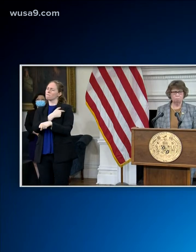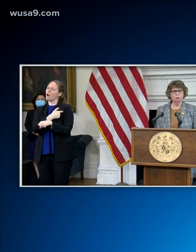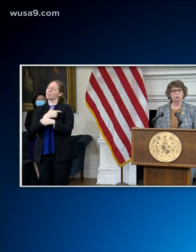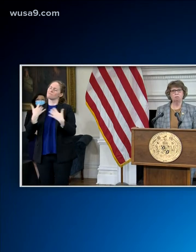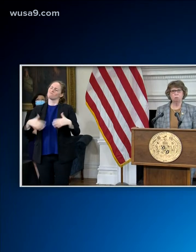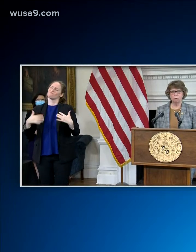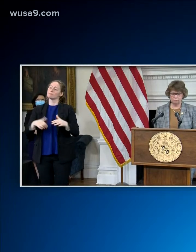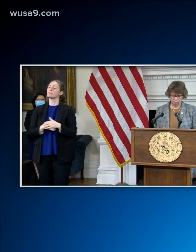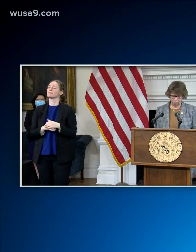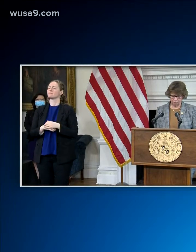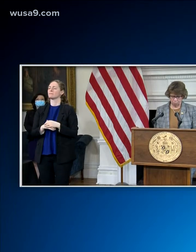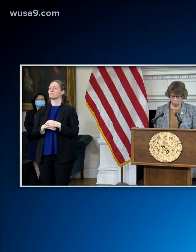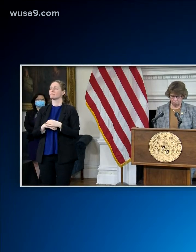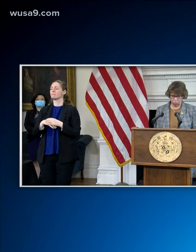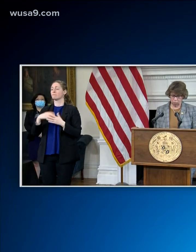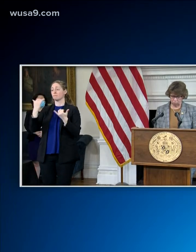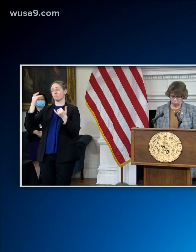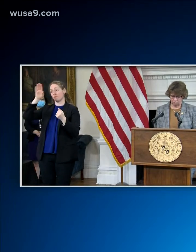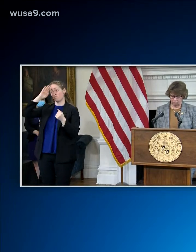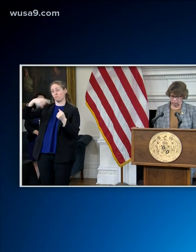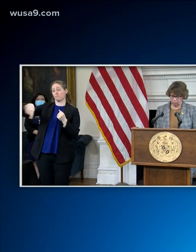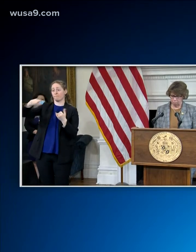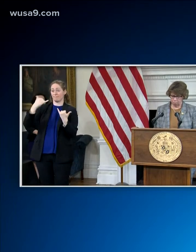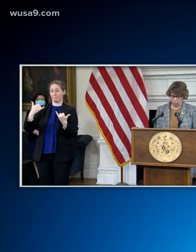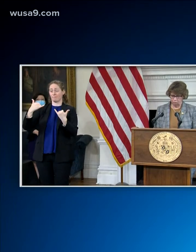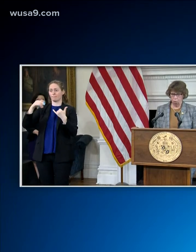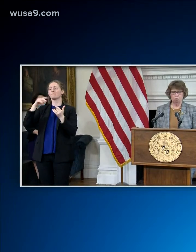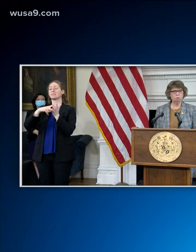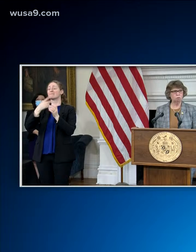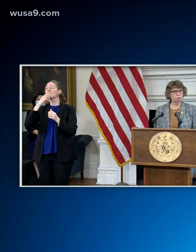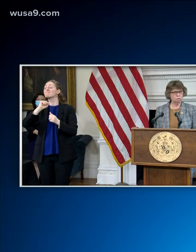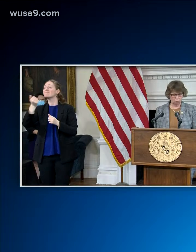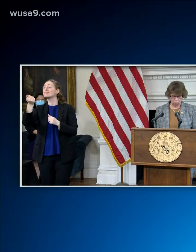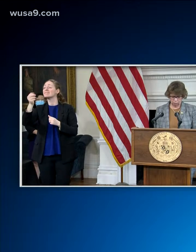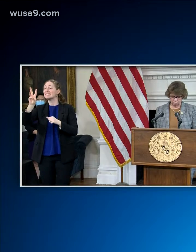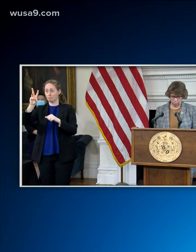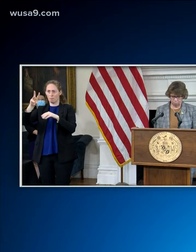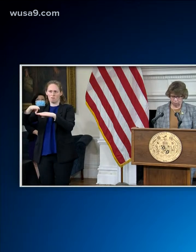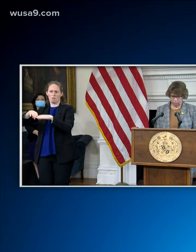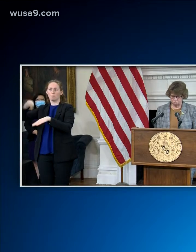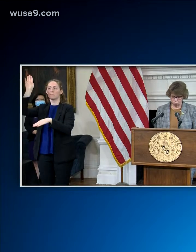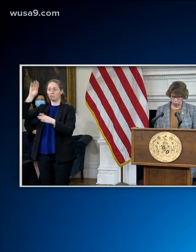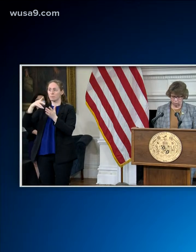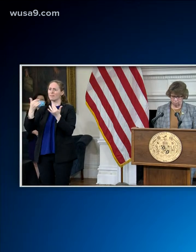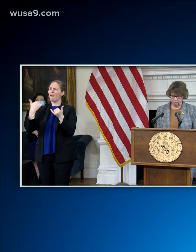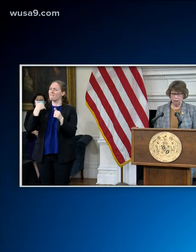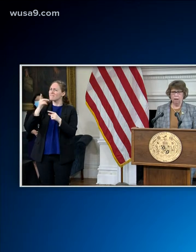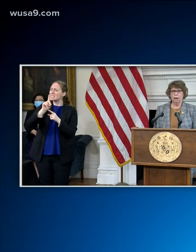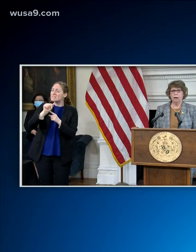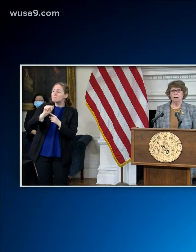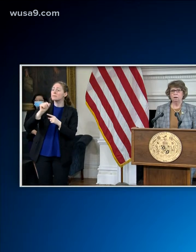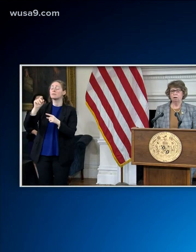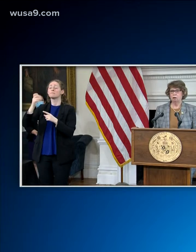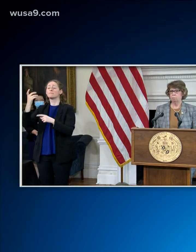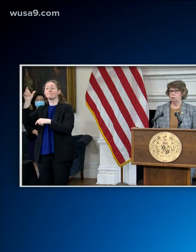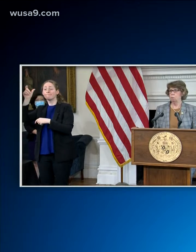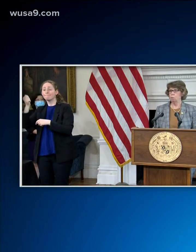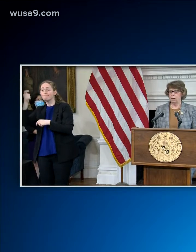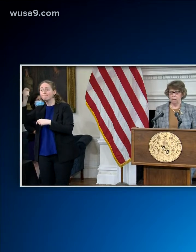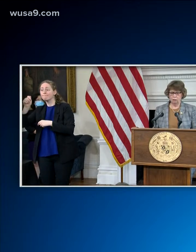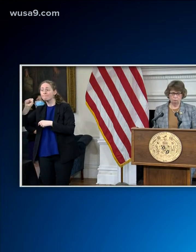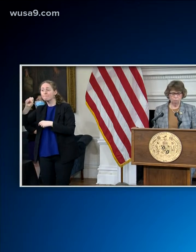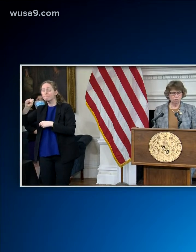with disabilities who receive supplemental security income or Social Security disability insurance, and